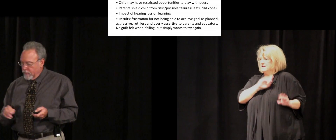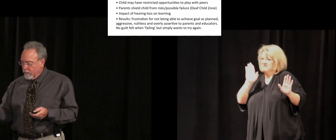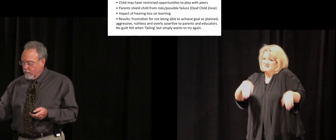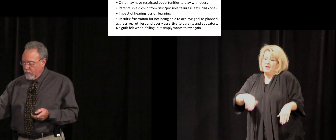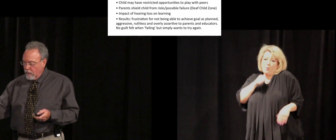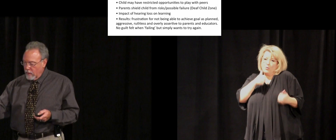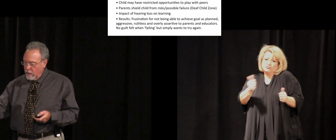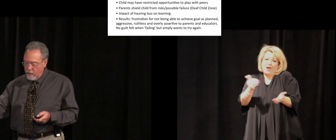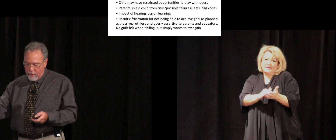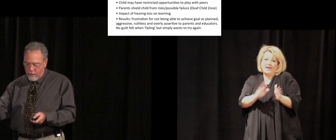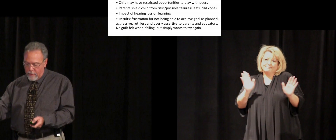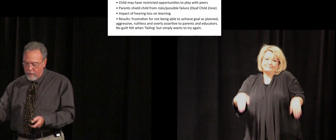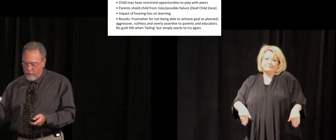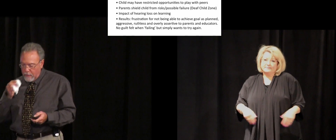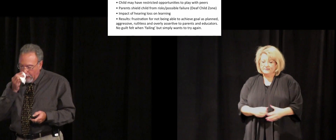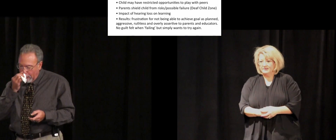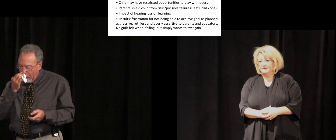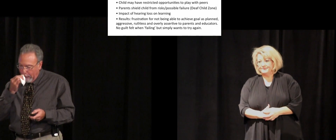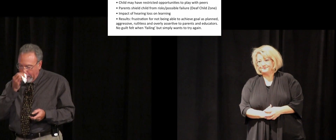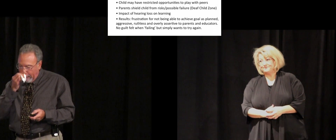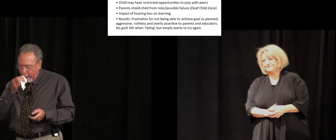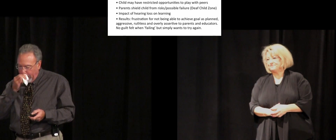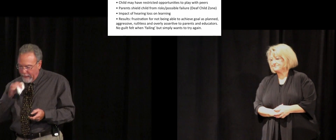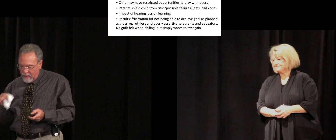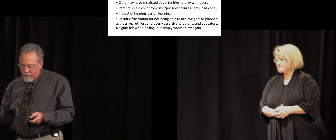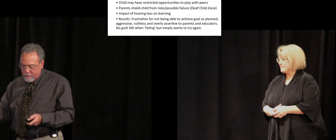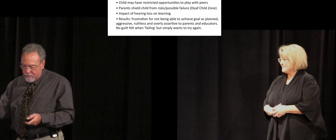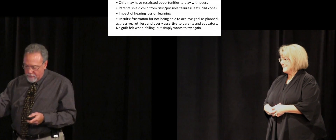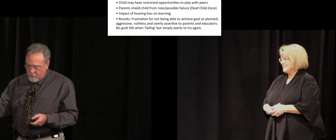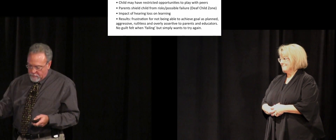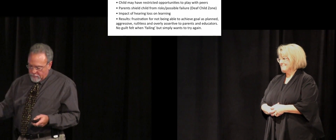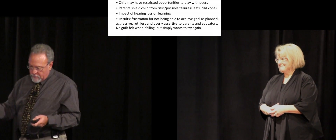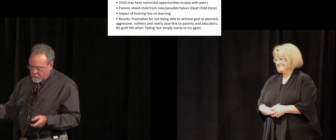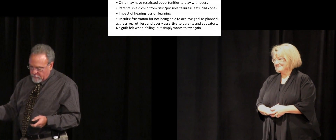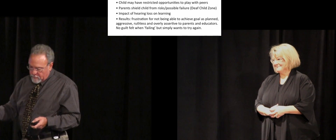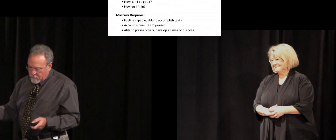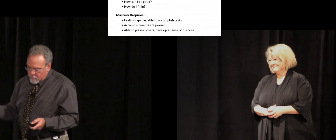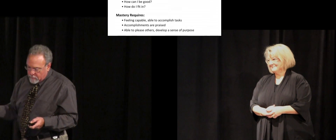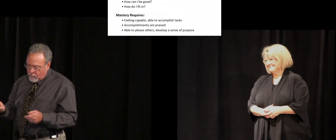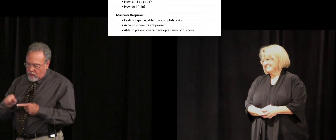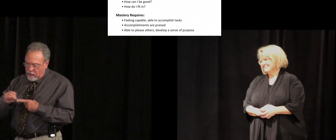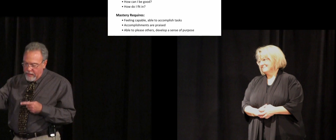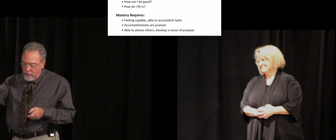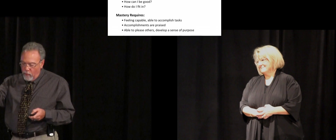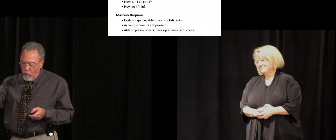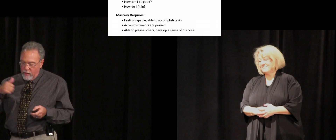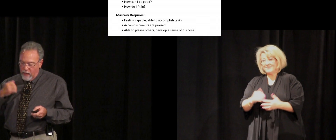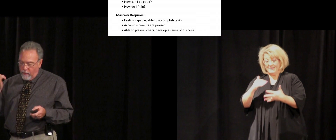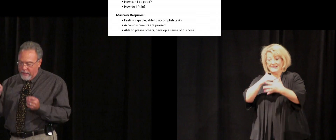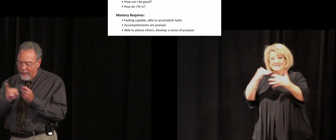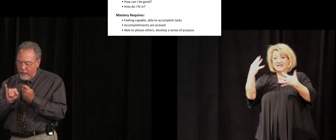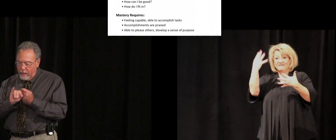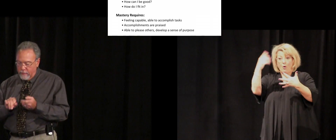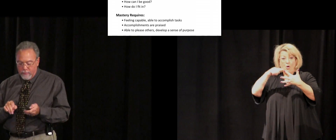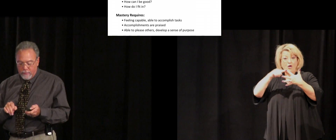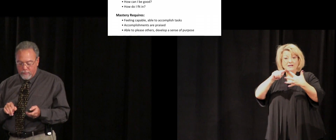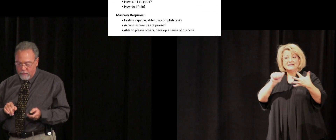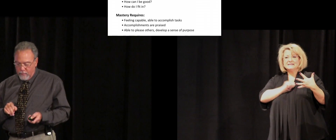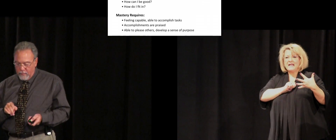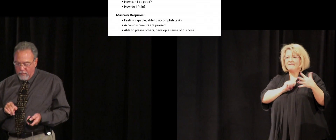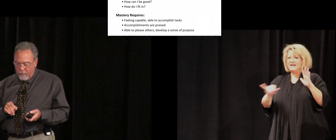That was just the final picture, same. Okay. So they get motivation, industry,